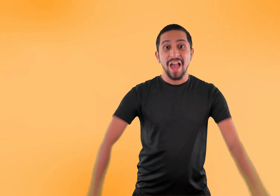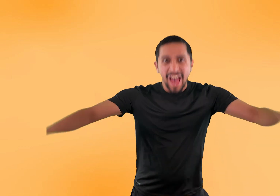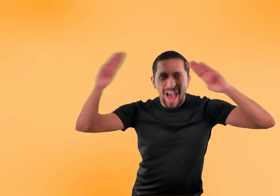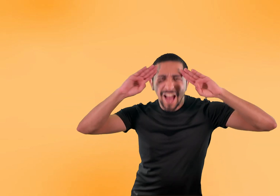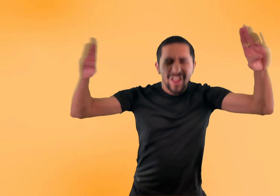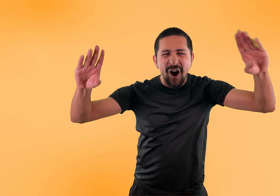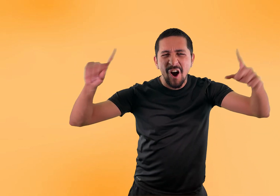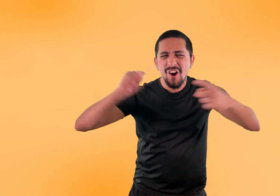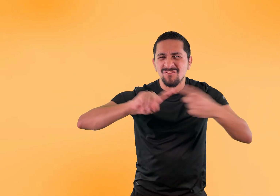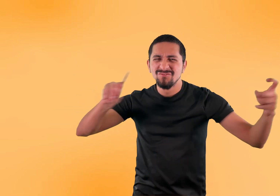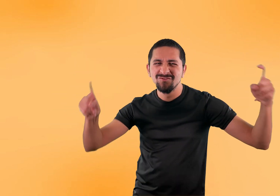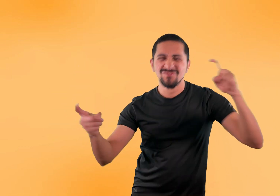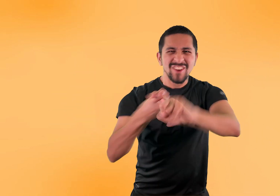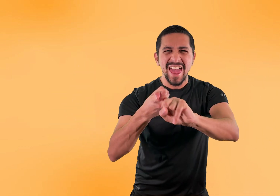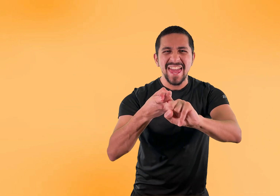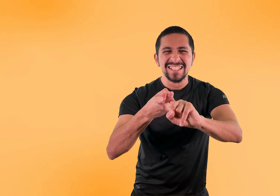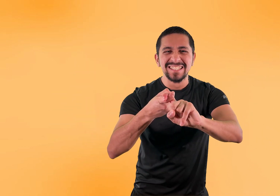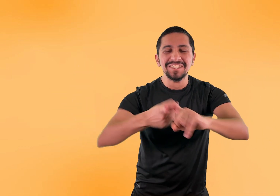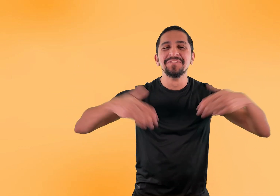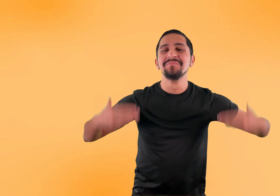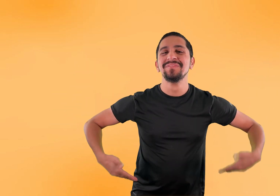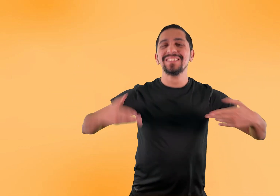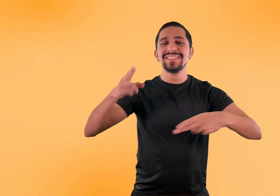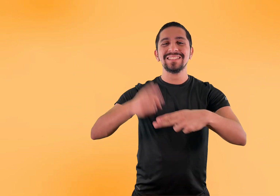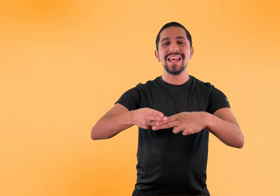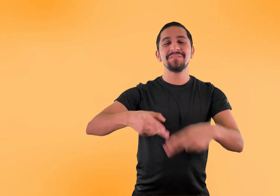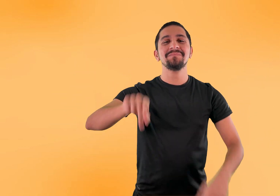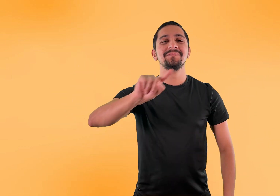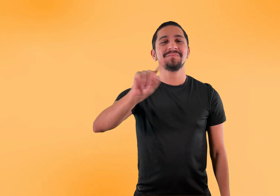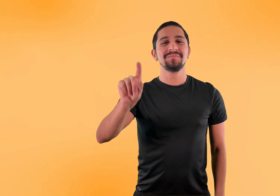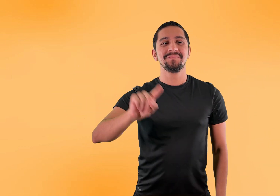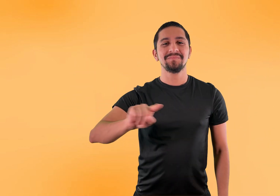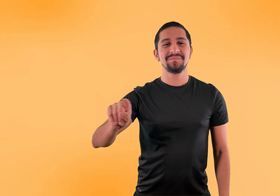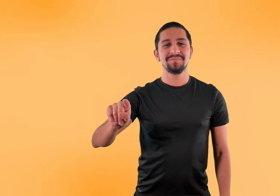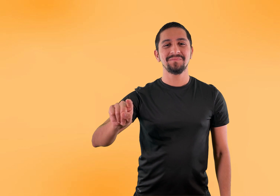Hi, friends! My name is Zane.